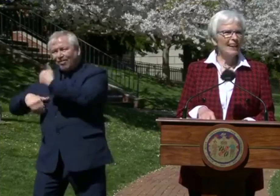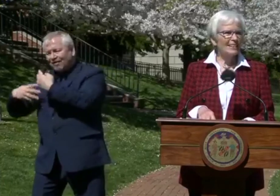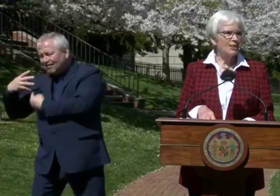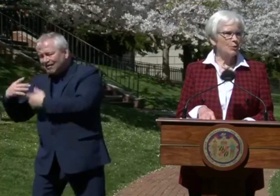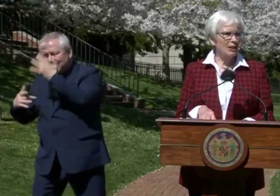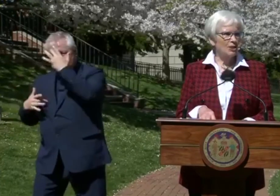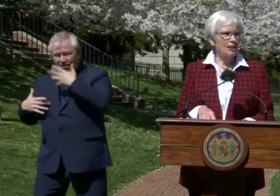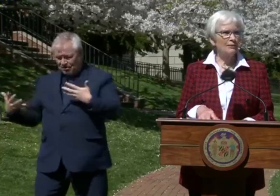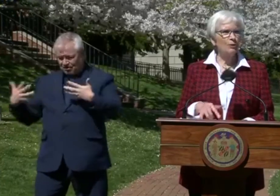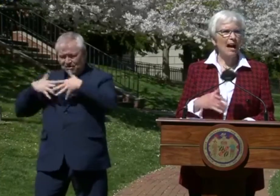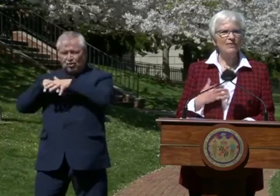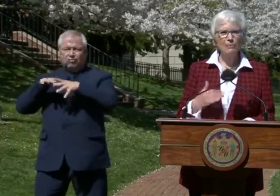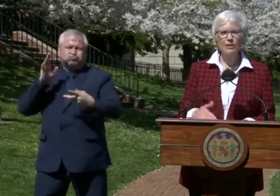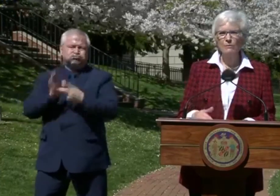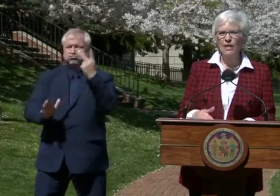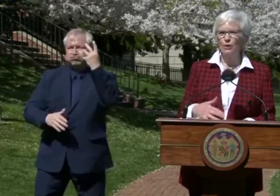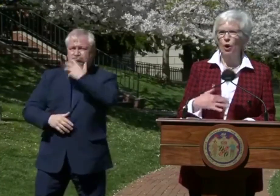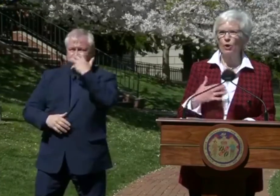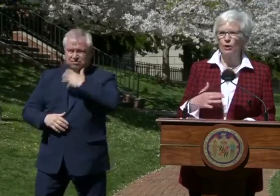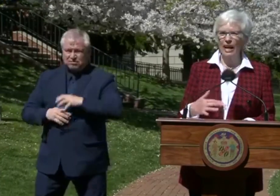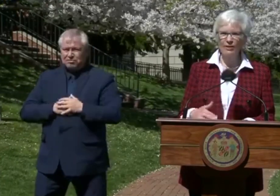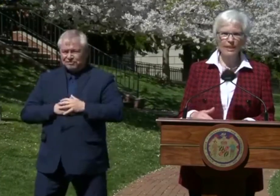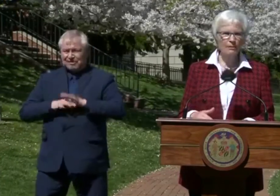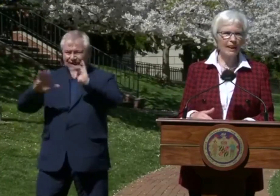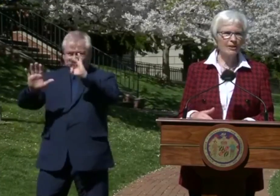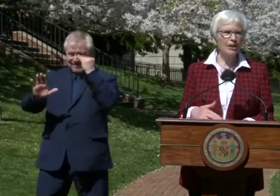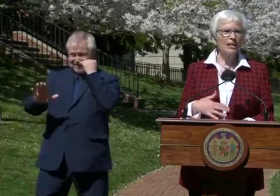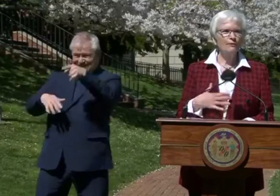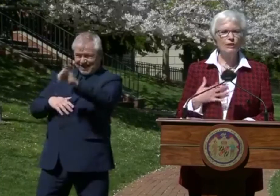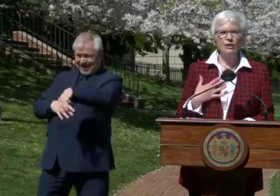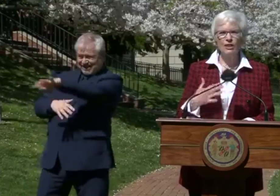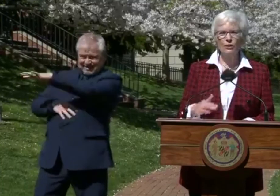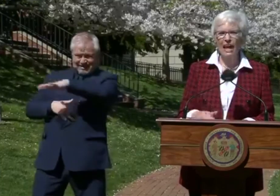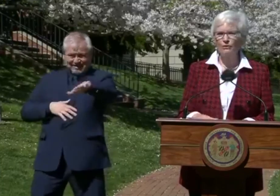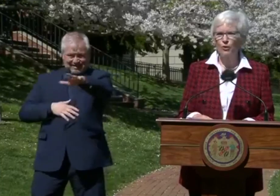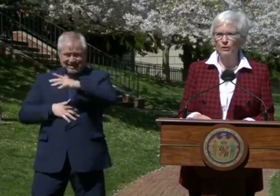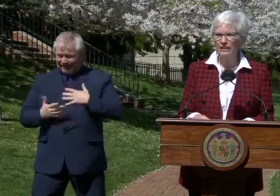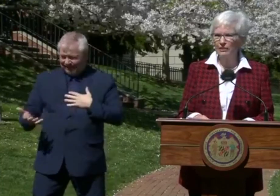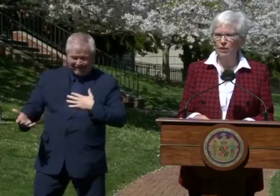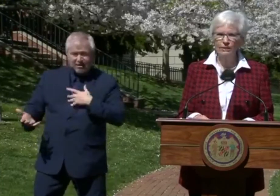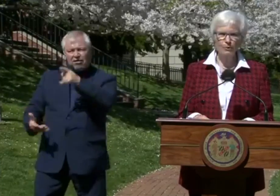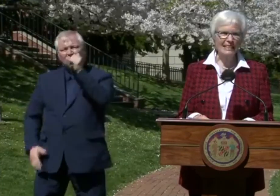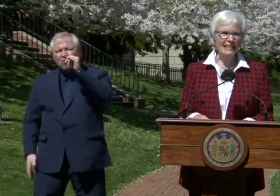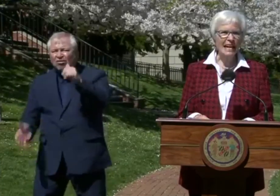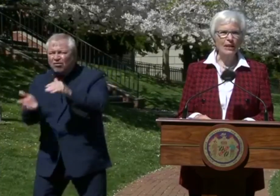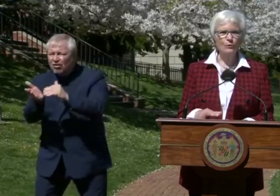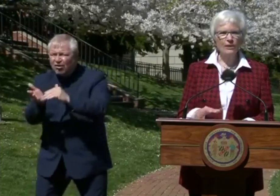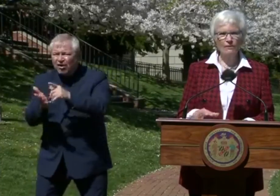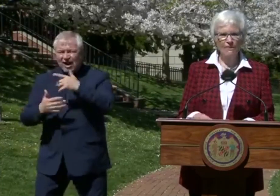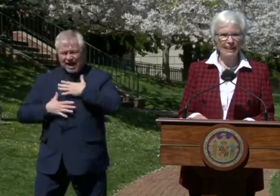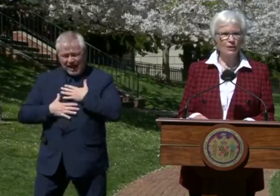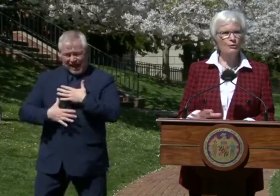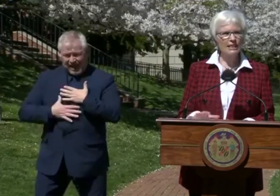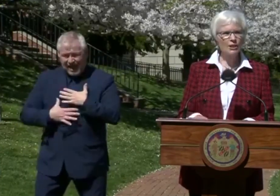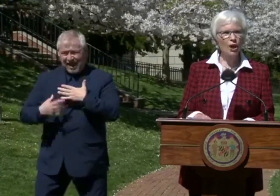are in that situation, if you have symptoms, you call your healthcare provider, if you continue to have trouble, difficulty breathing, you